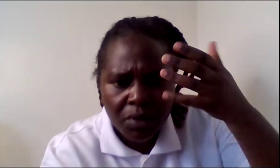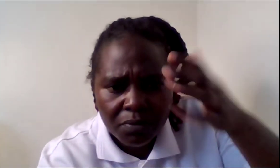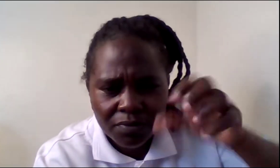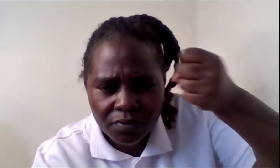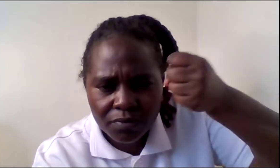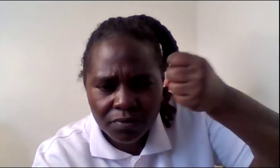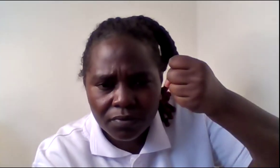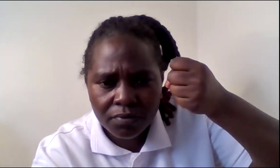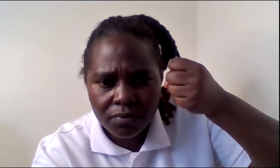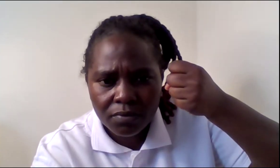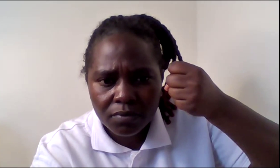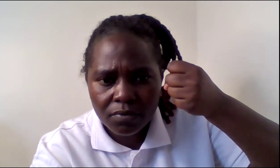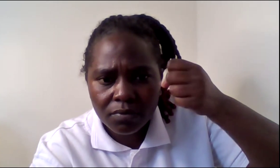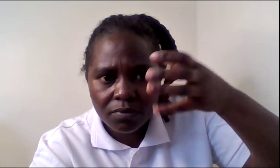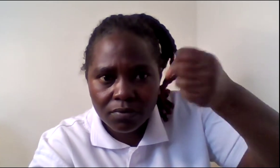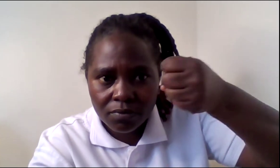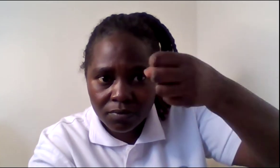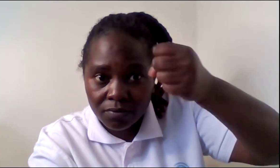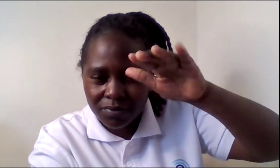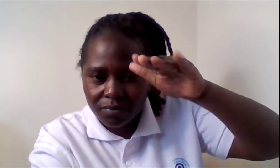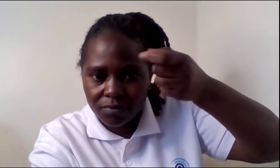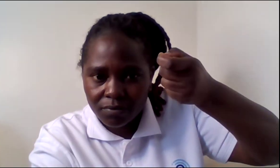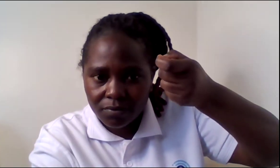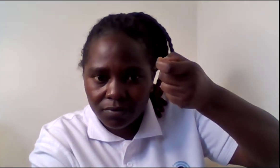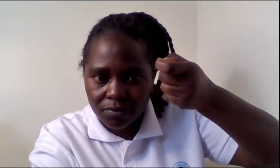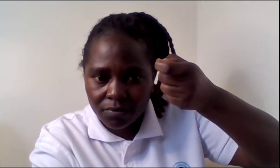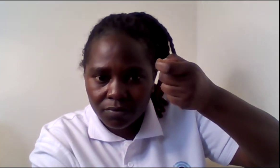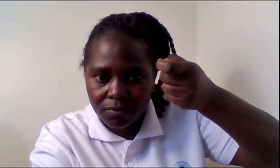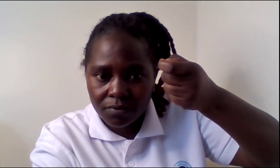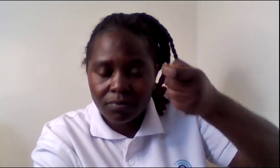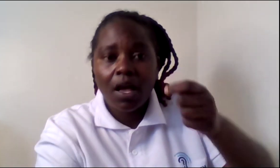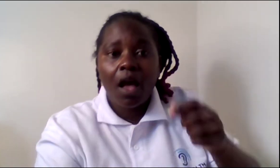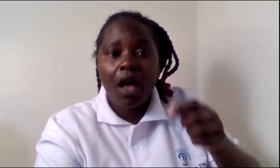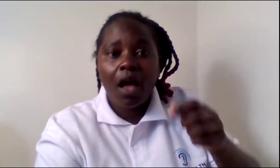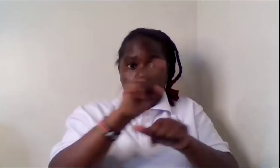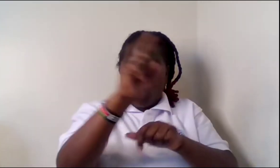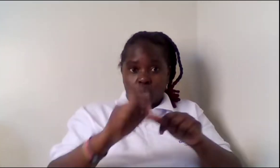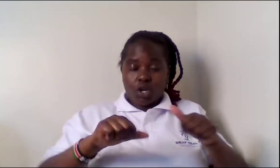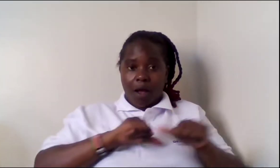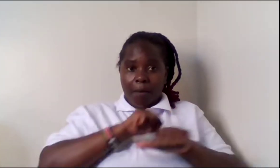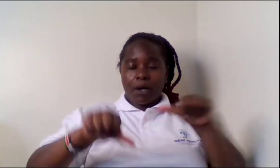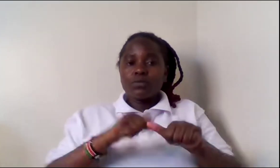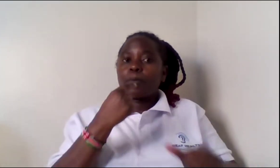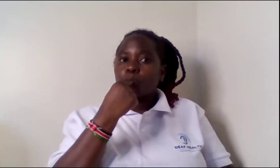So thank you. Someone is asking, please say something on breastfeeding of babies born of HIV positive mothers.